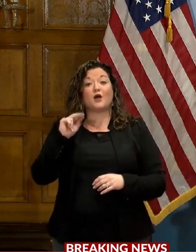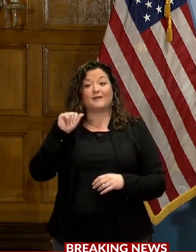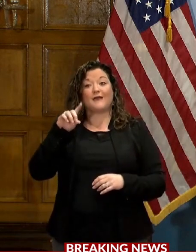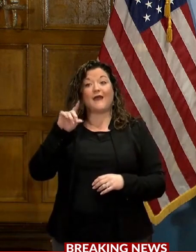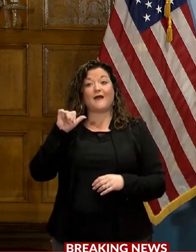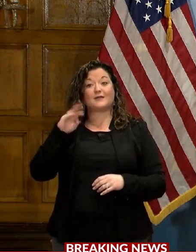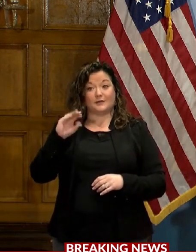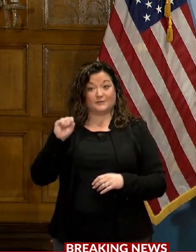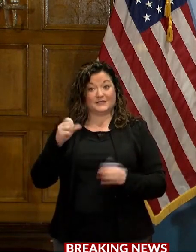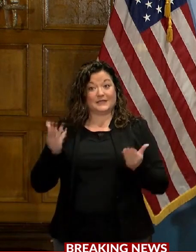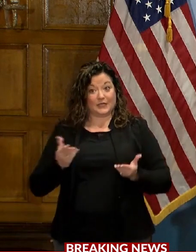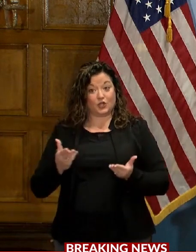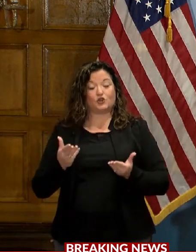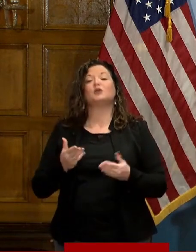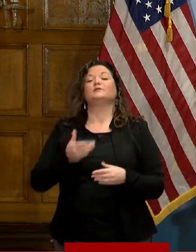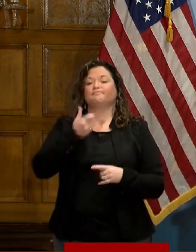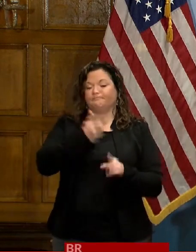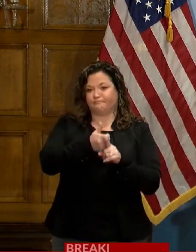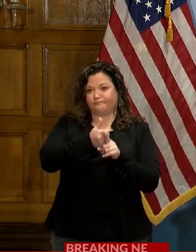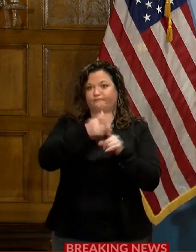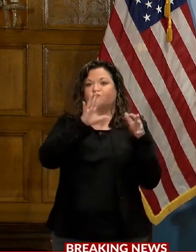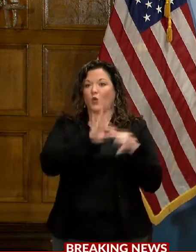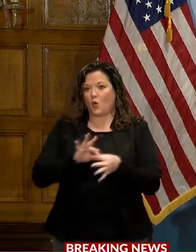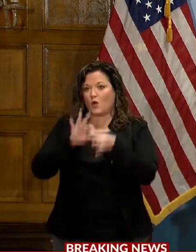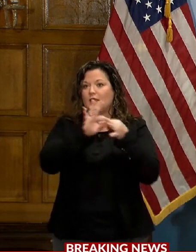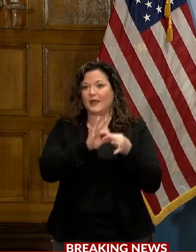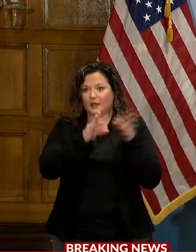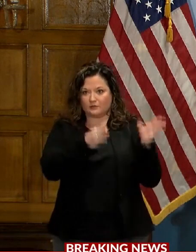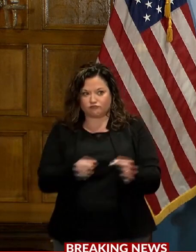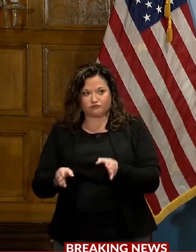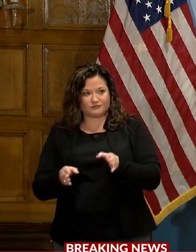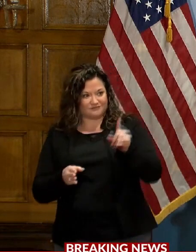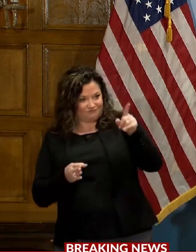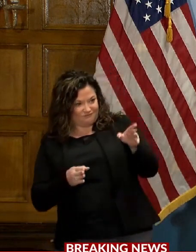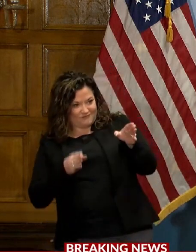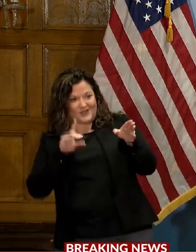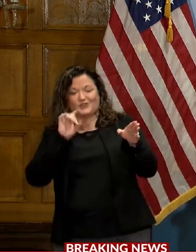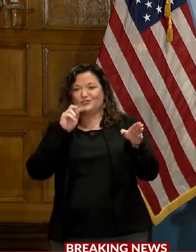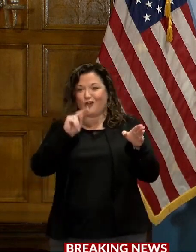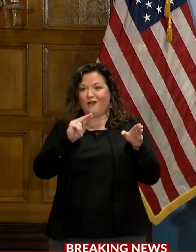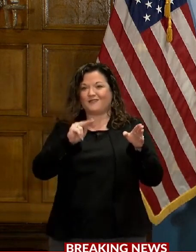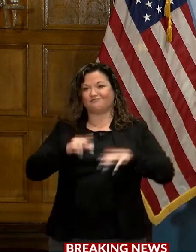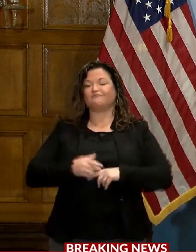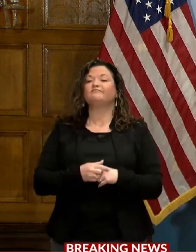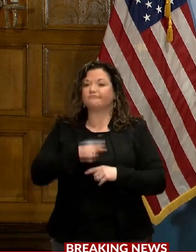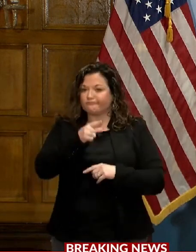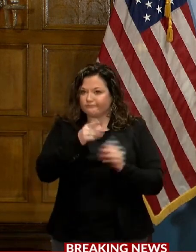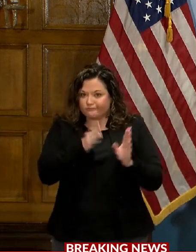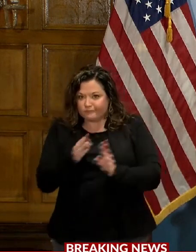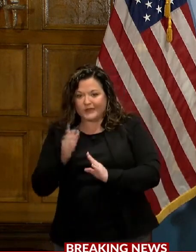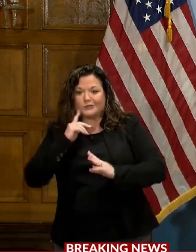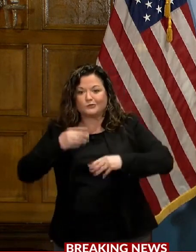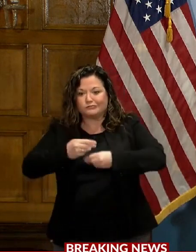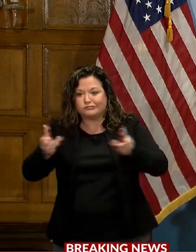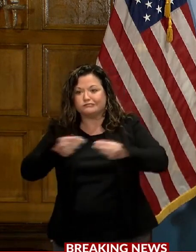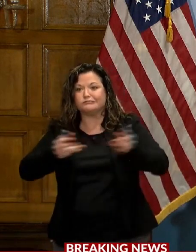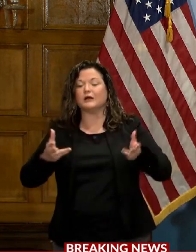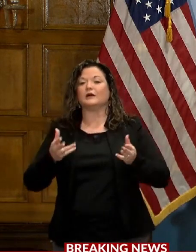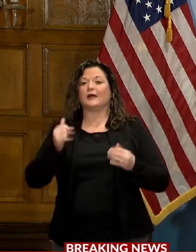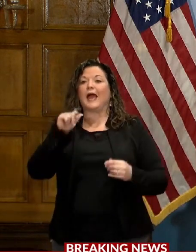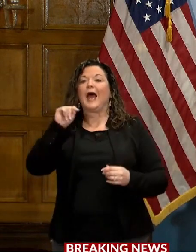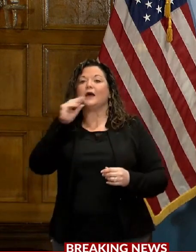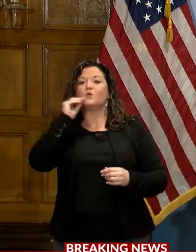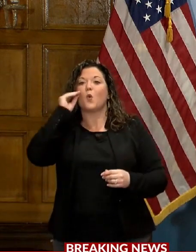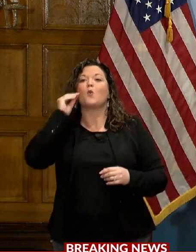has coordinated the distribution of these these at-home tests, and done a great job on